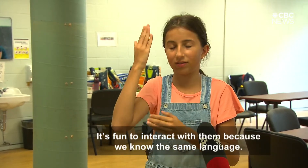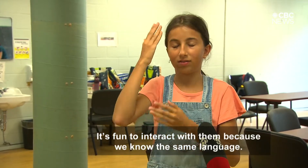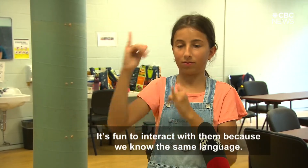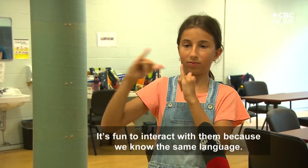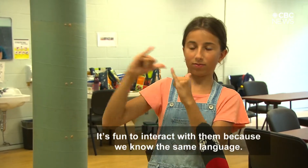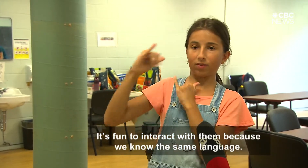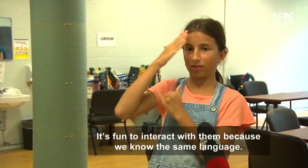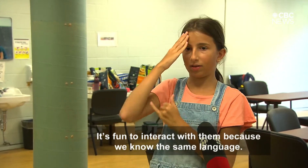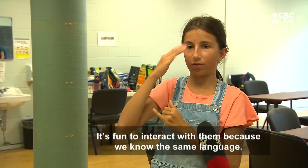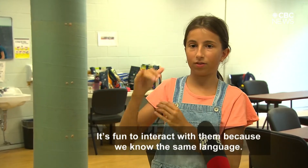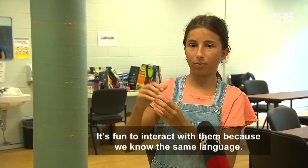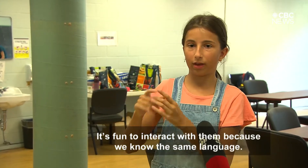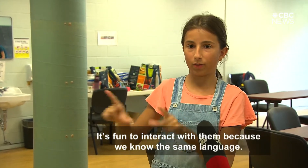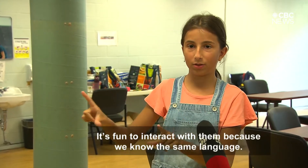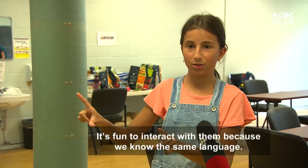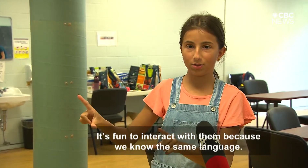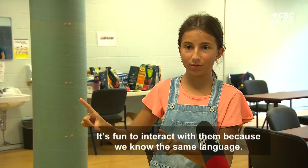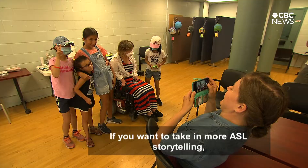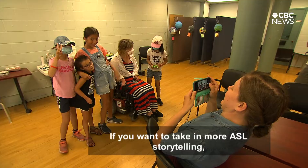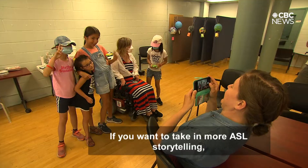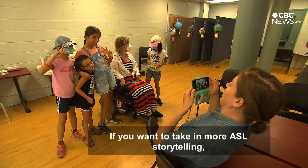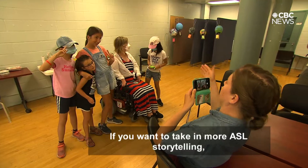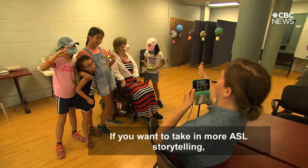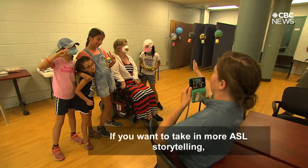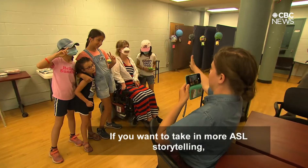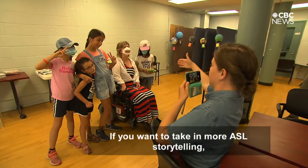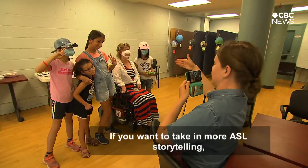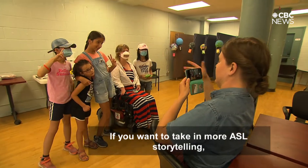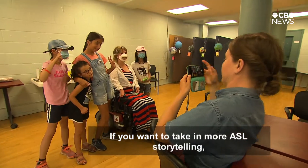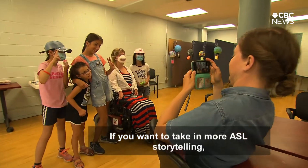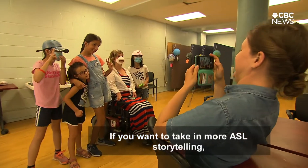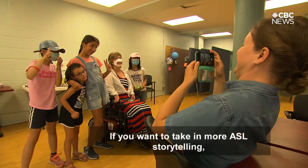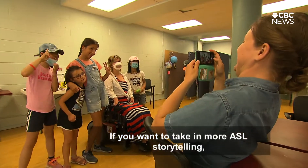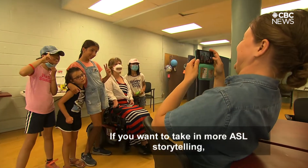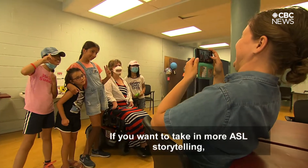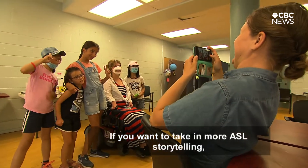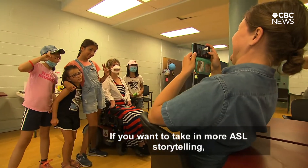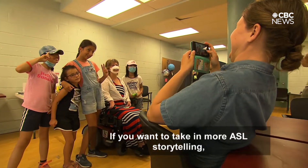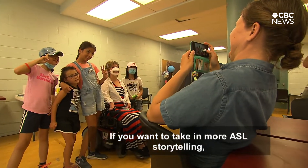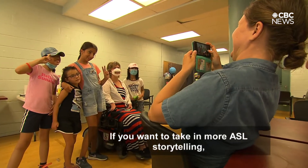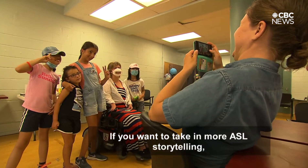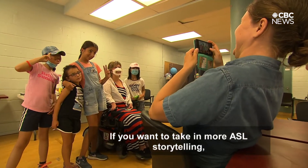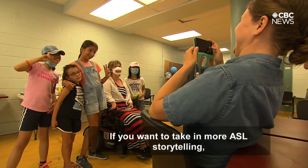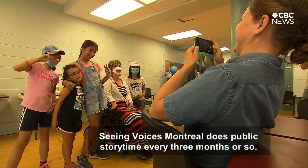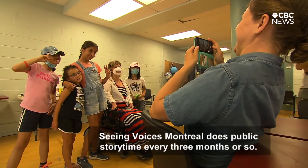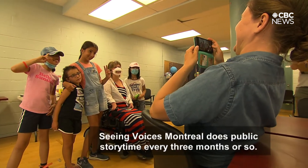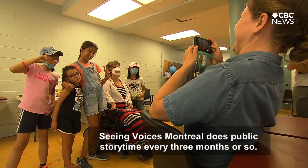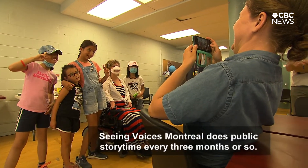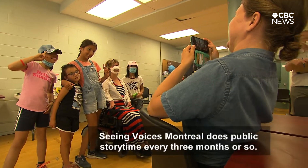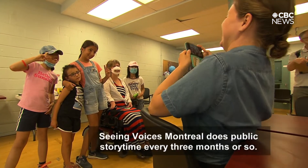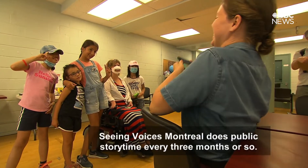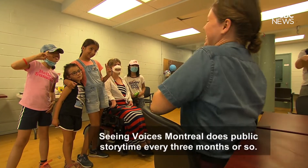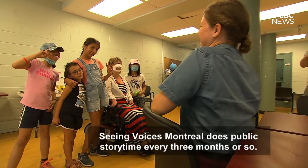because they know the same language. If you want to take in more ASL storytelling, Seeing Voices Montreal